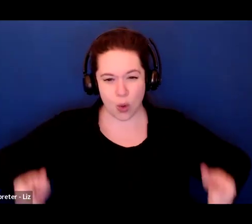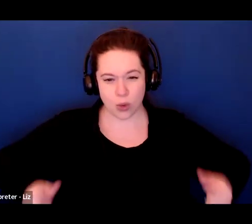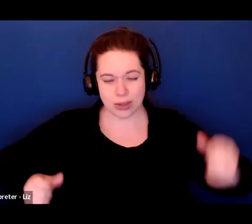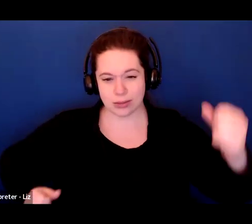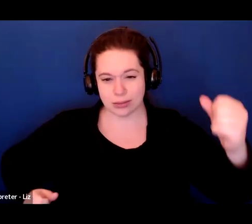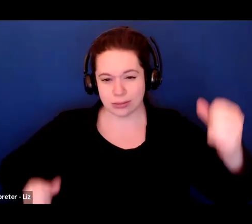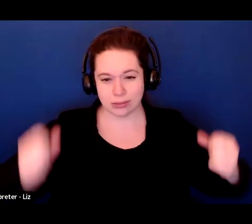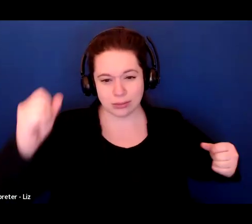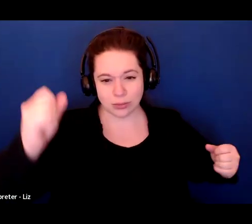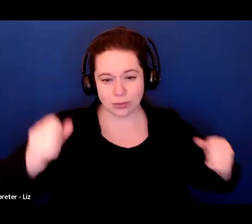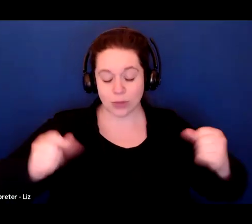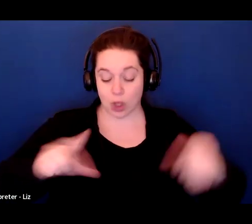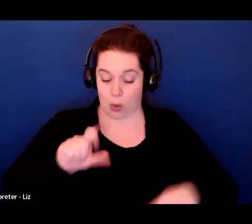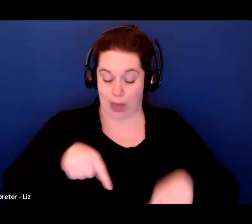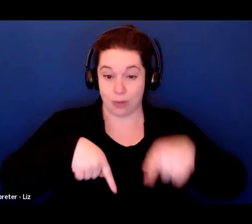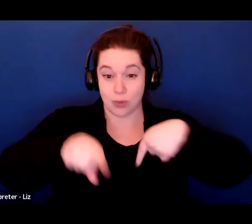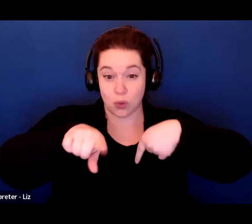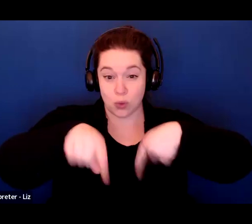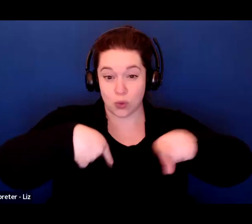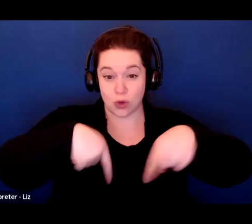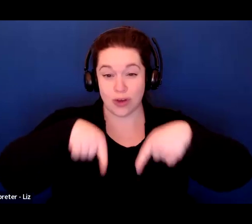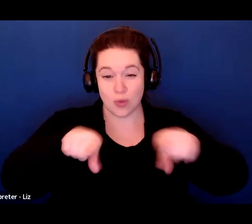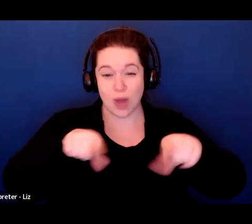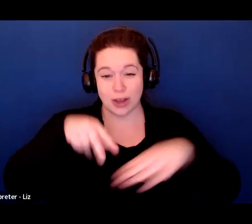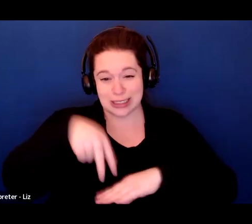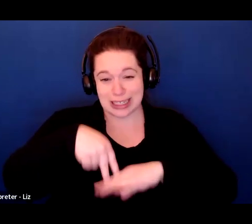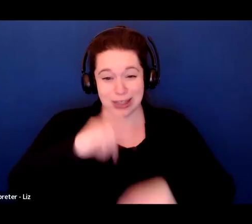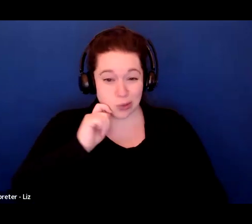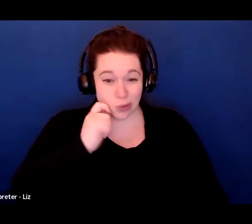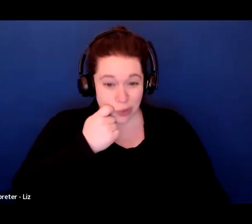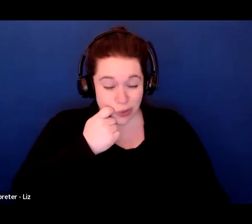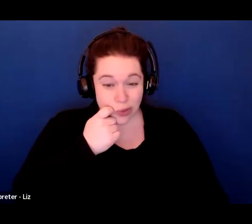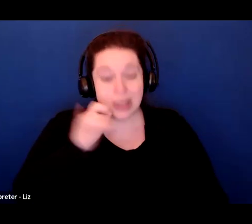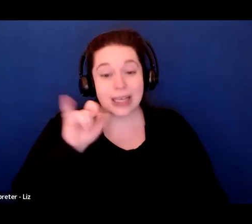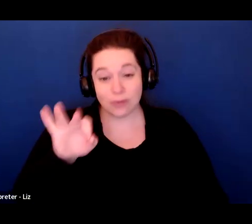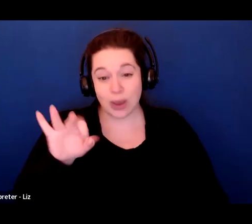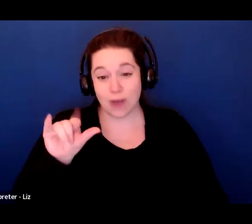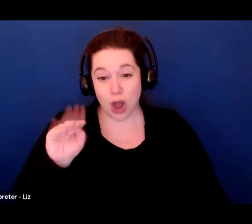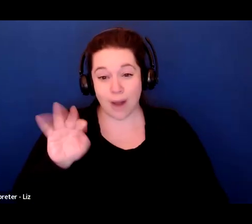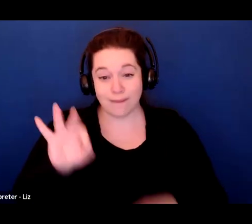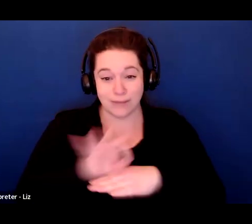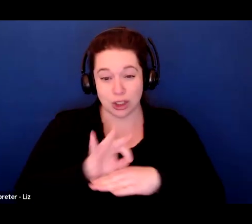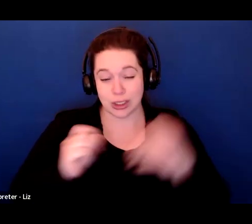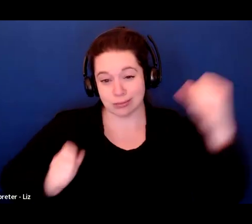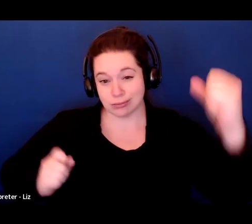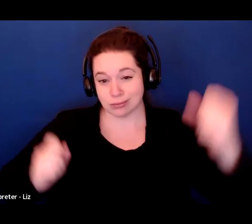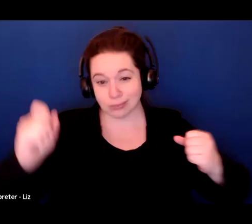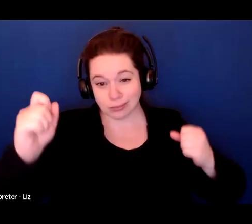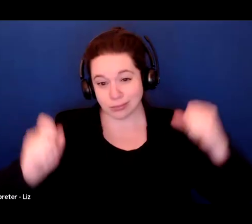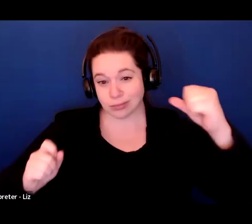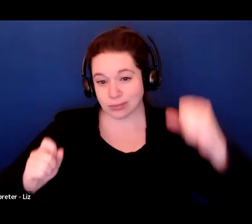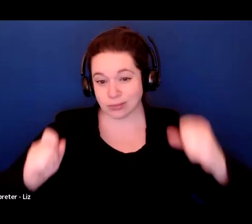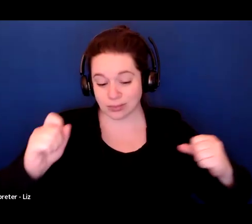your legs while you're standing. That's kind of cool. If you have arm function, that gives you that exercise in your